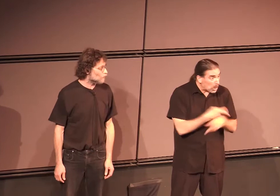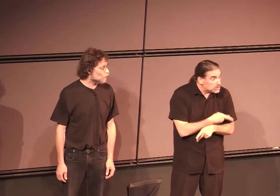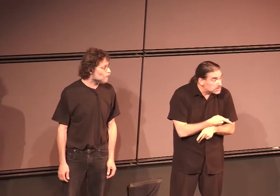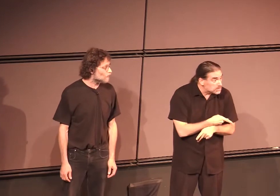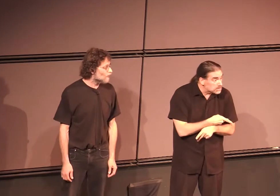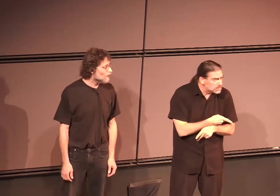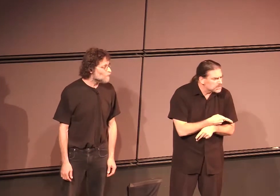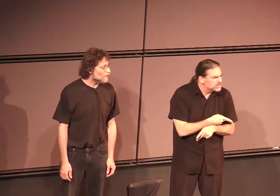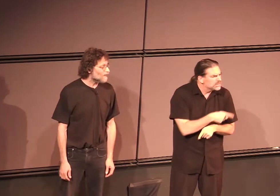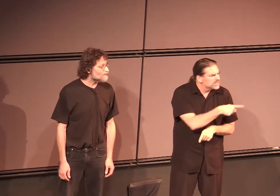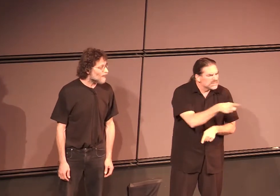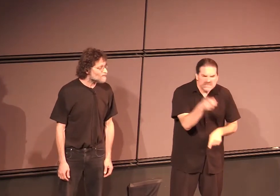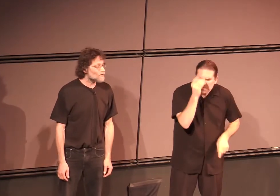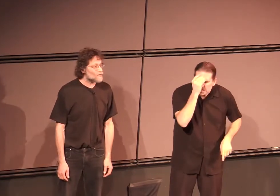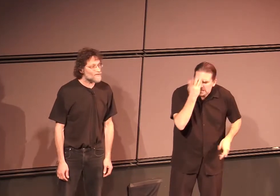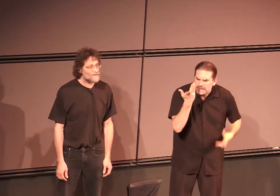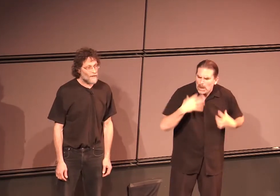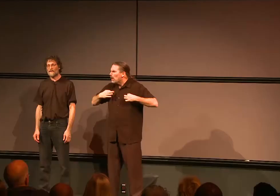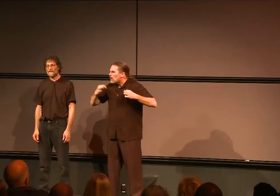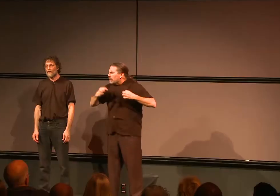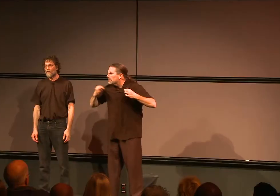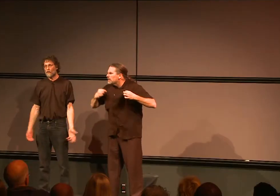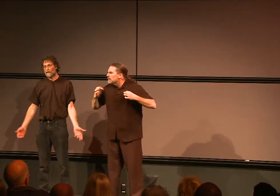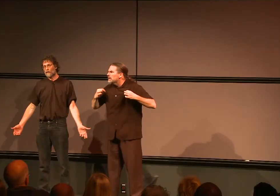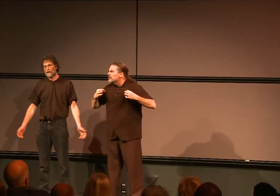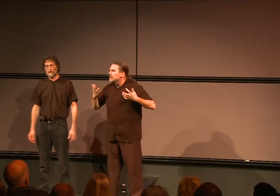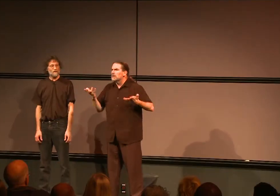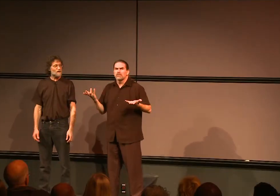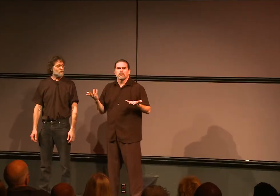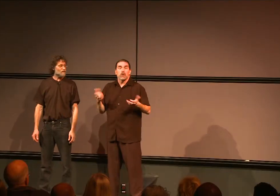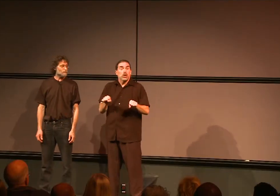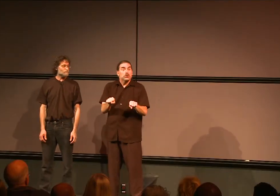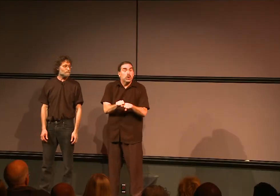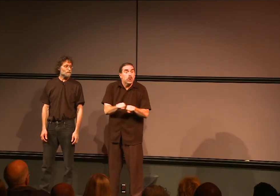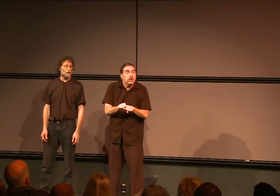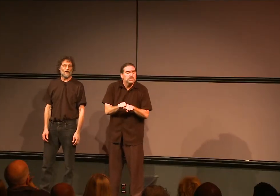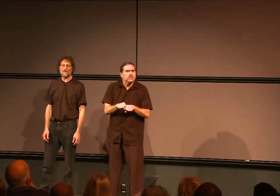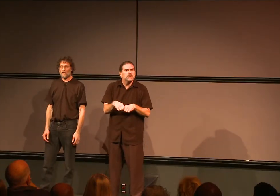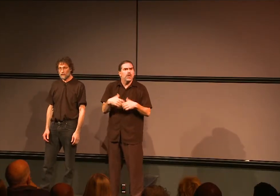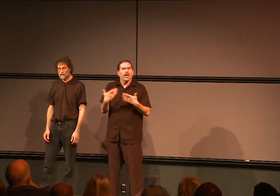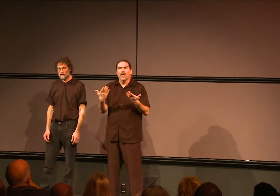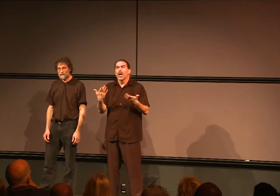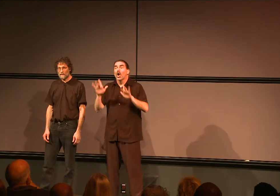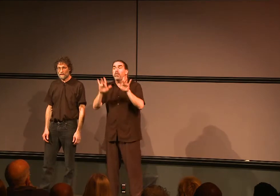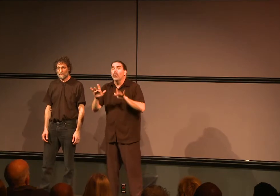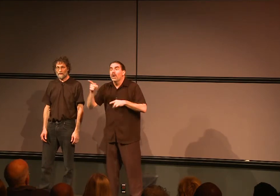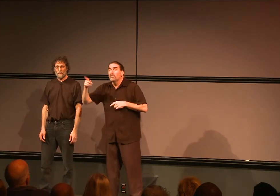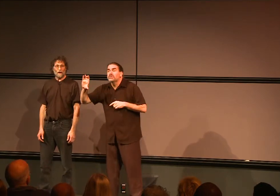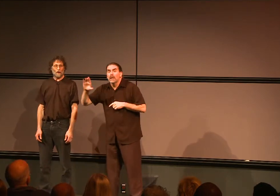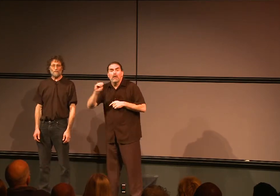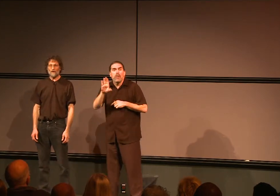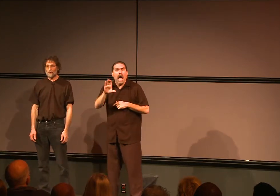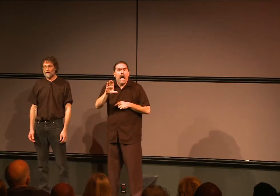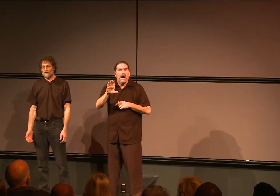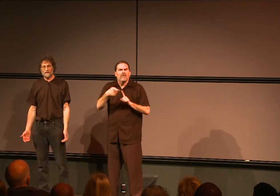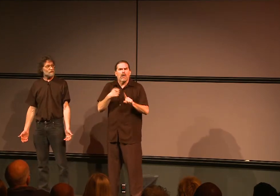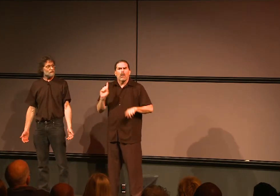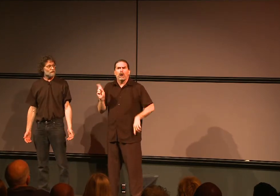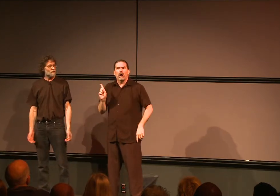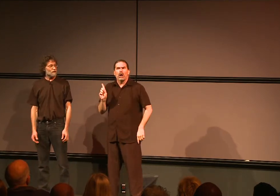world. But it's actually worse than that, because where do our clothes come from? Or our shoes, our computers?